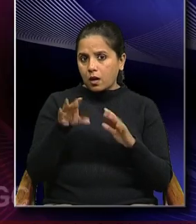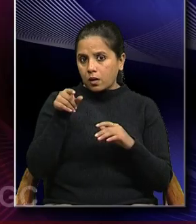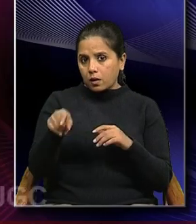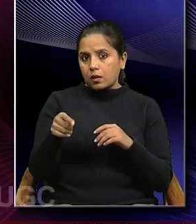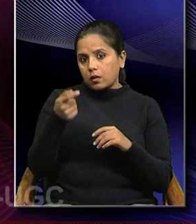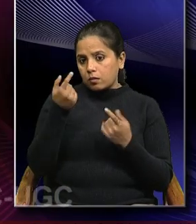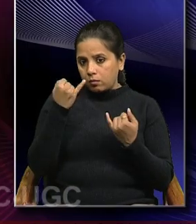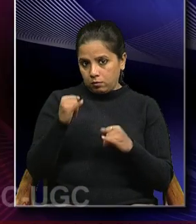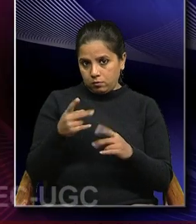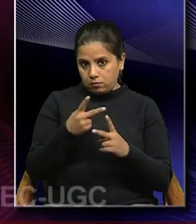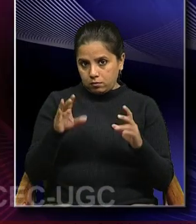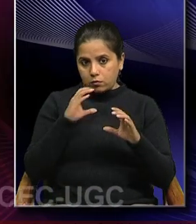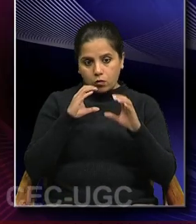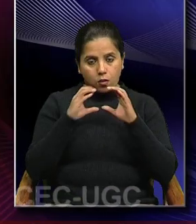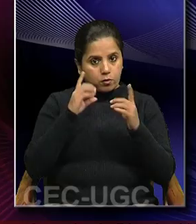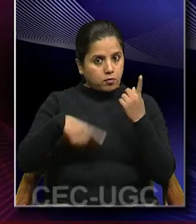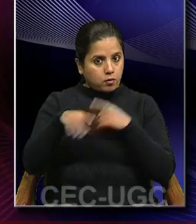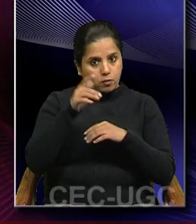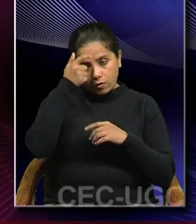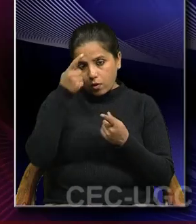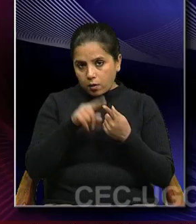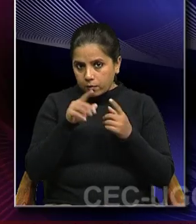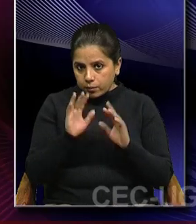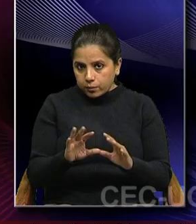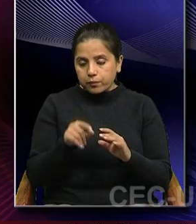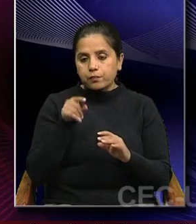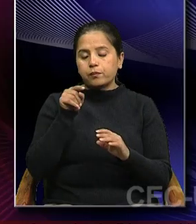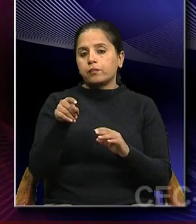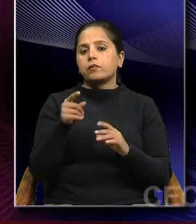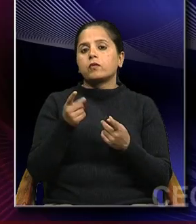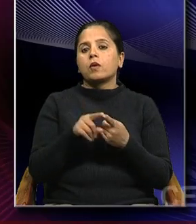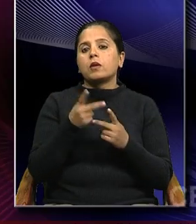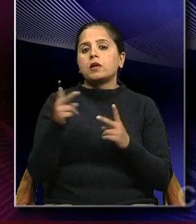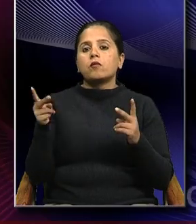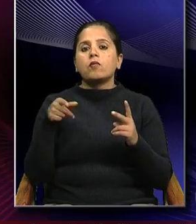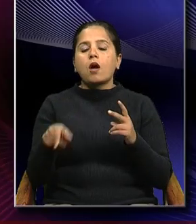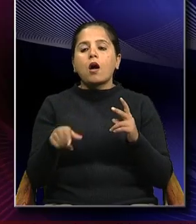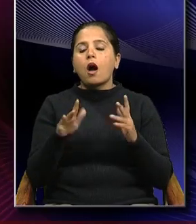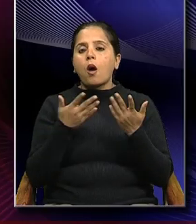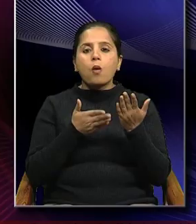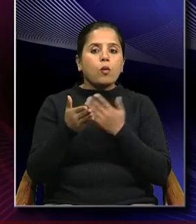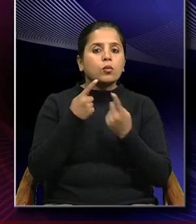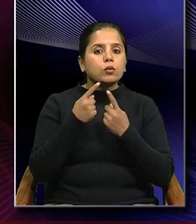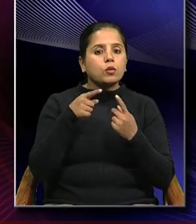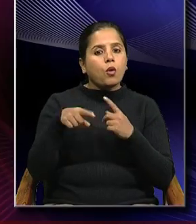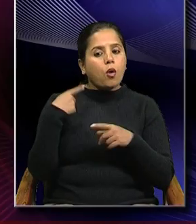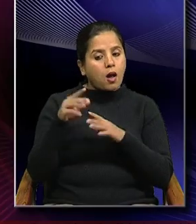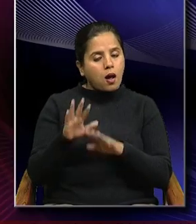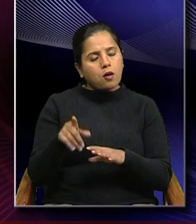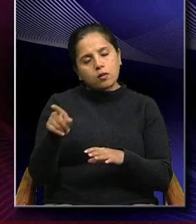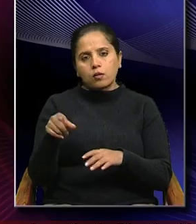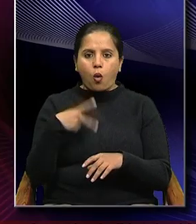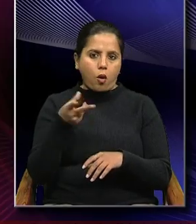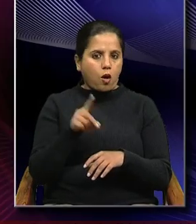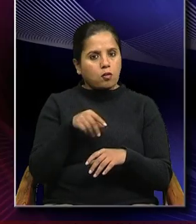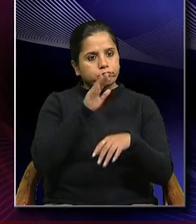discrepancy among the communications being made through different channels, and if it is there, they always report.